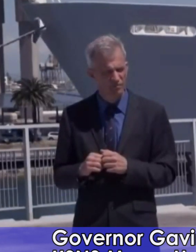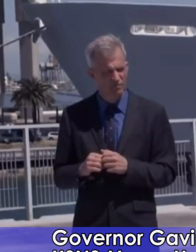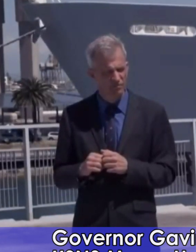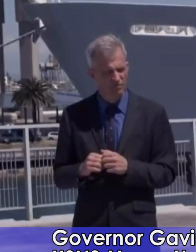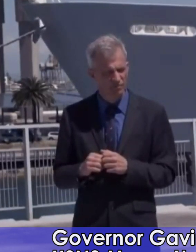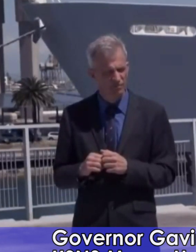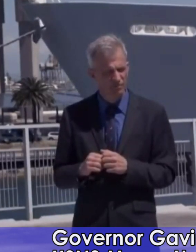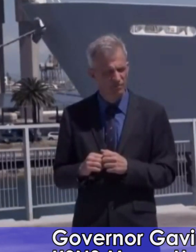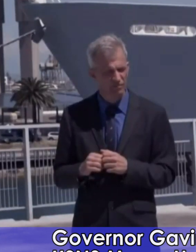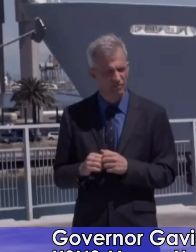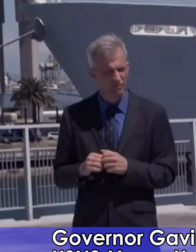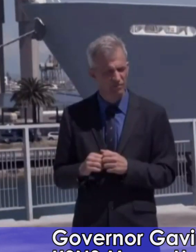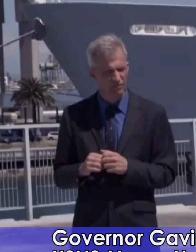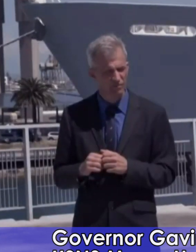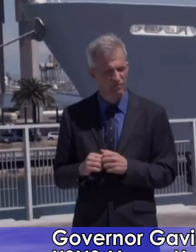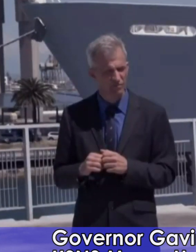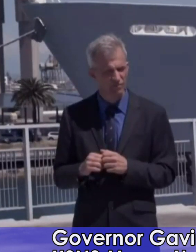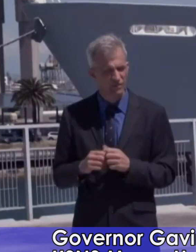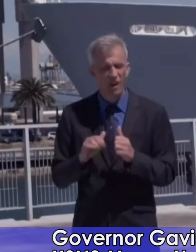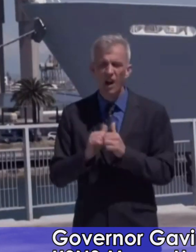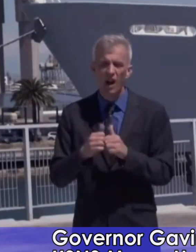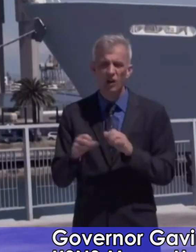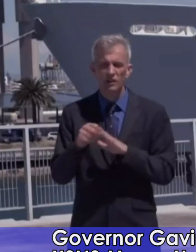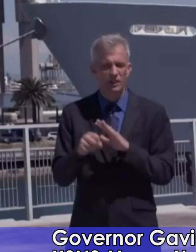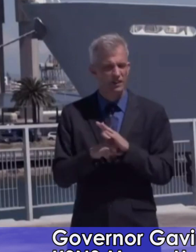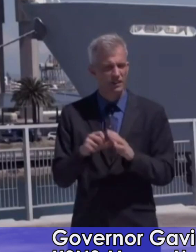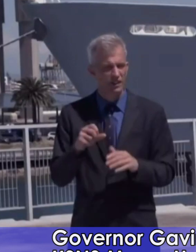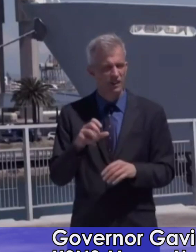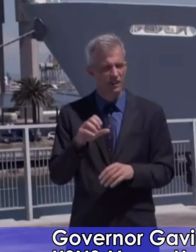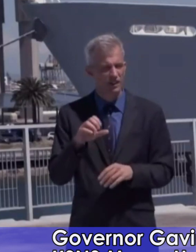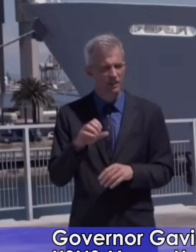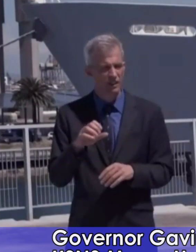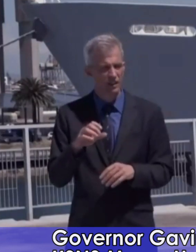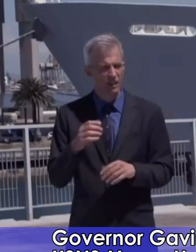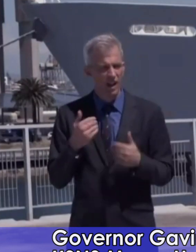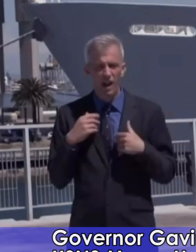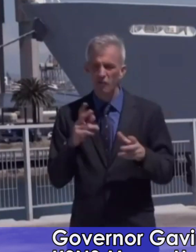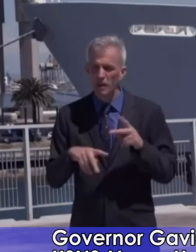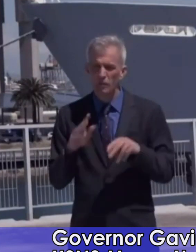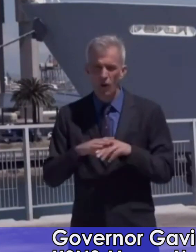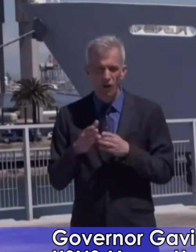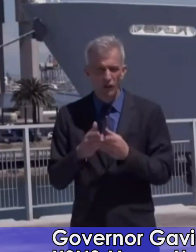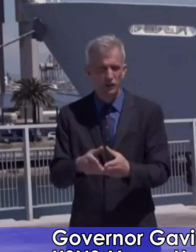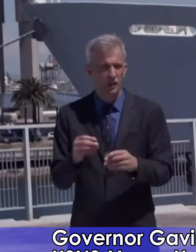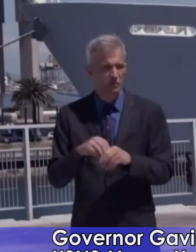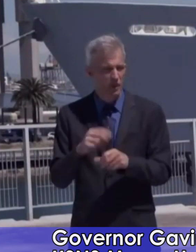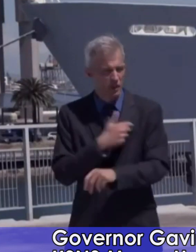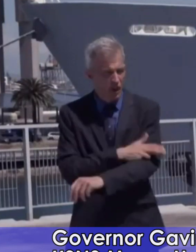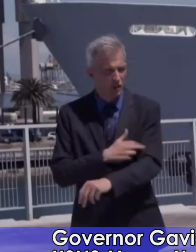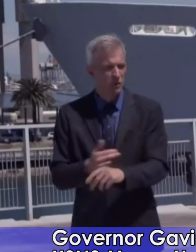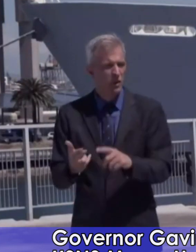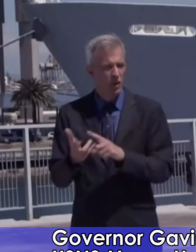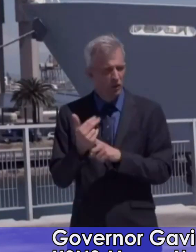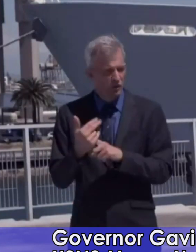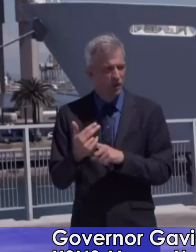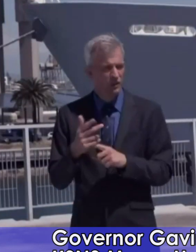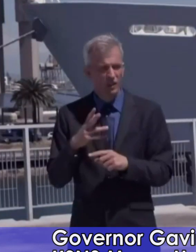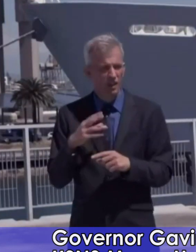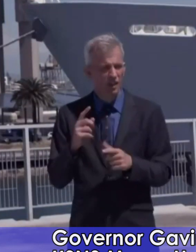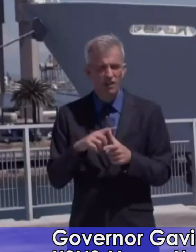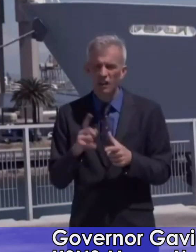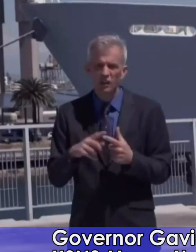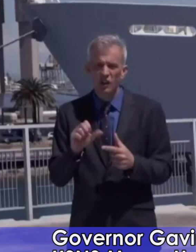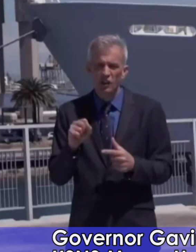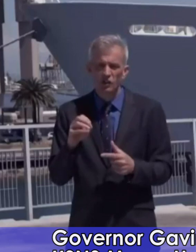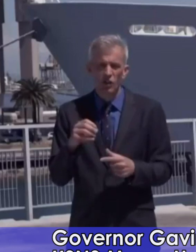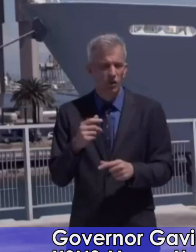but also in the hospitals it's leasing and possible hotels. And on that note of hospital beds, how